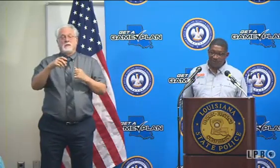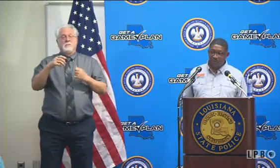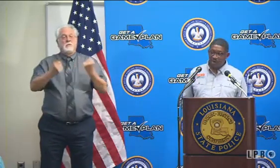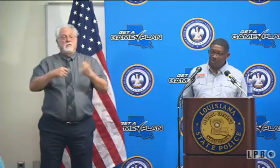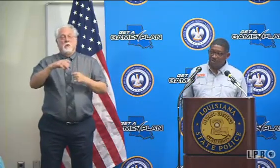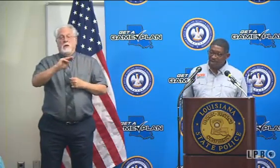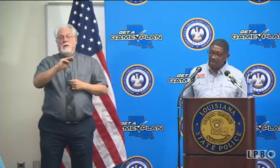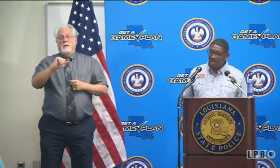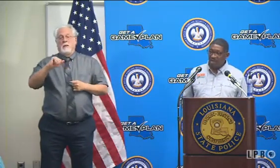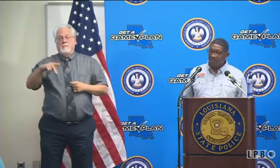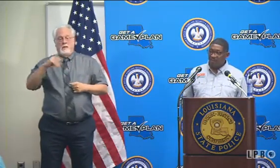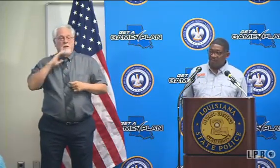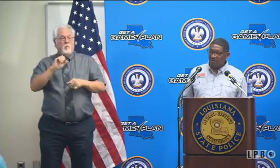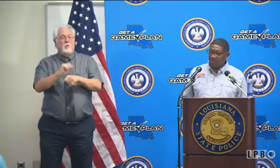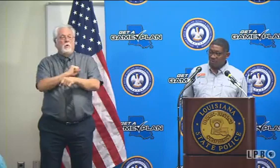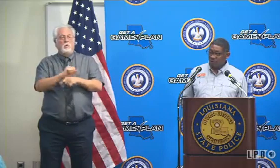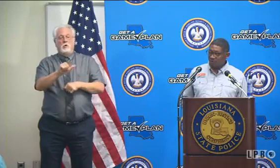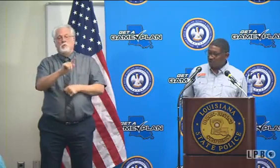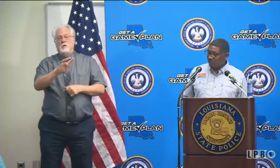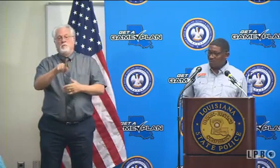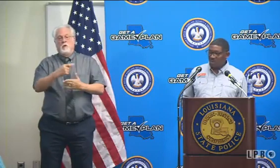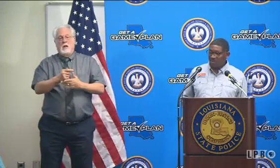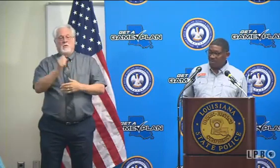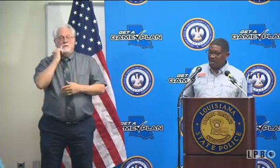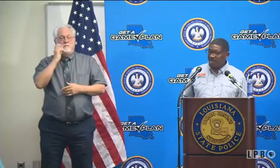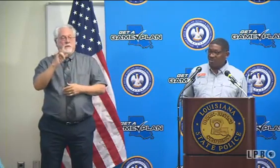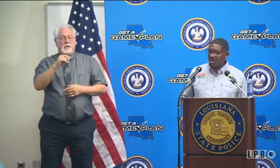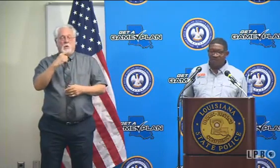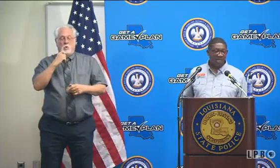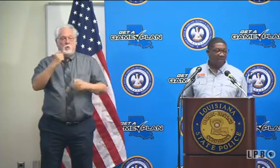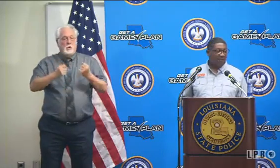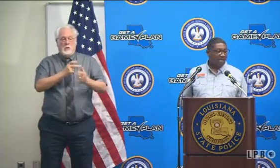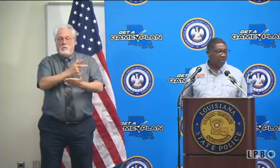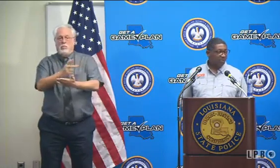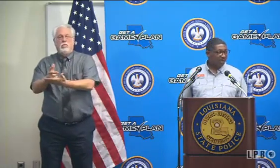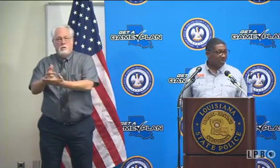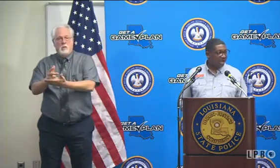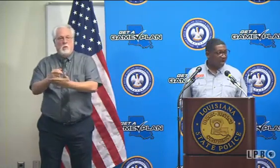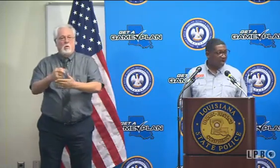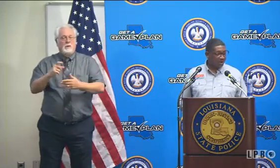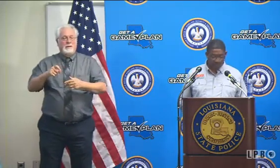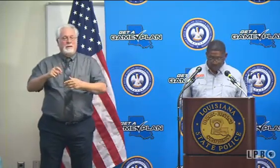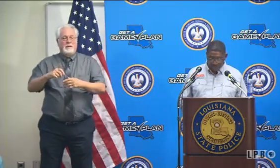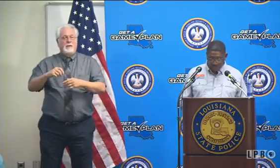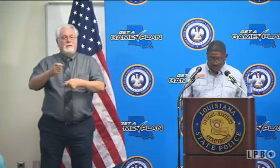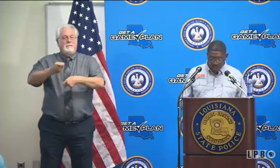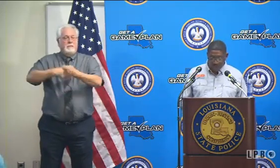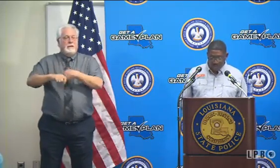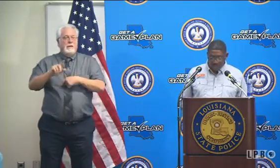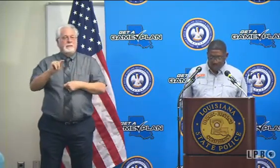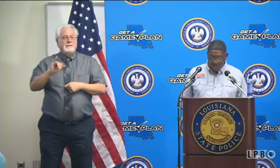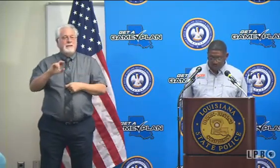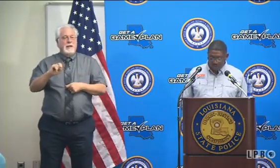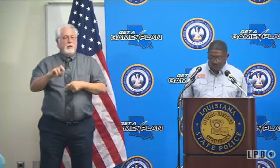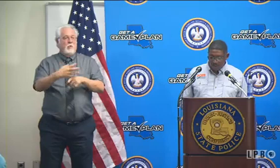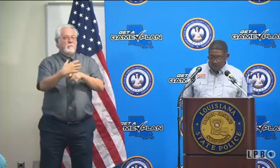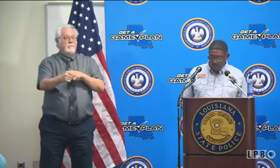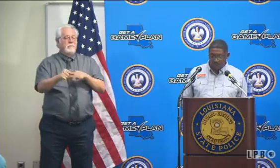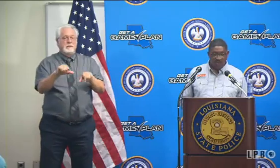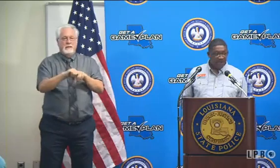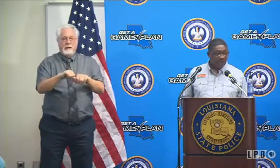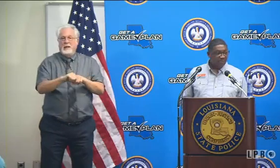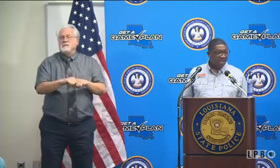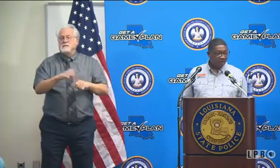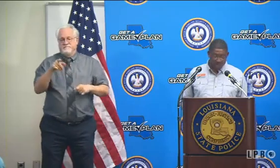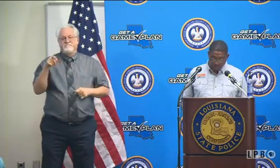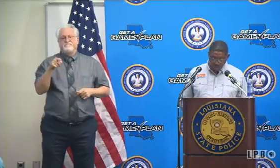for 24 hours a day for individuals whose vehicles may be stopped or have to have a spare tire or run out of fuel. So that will always